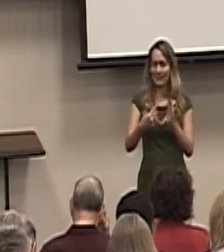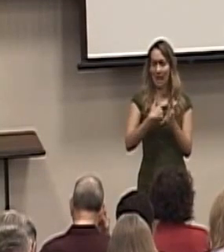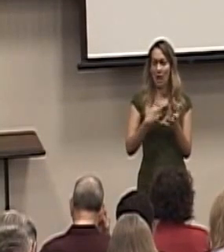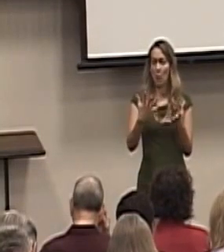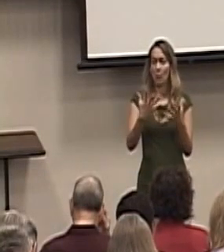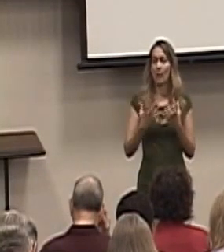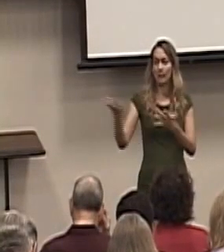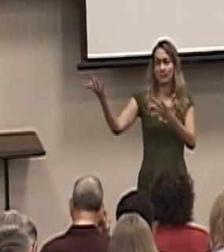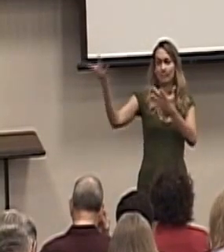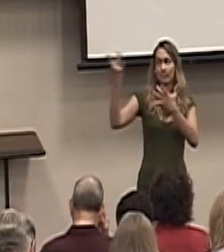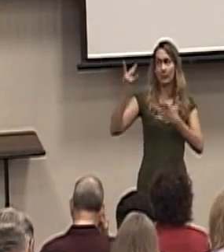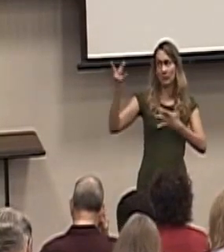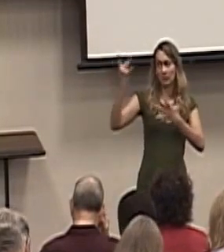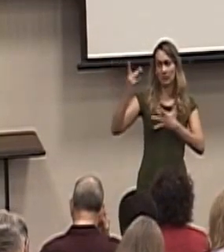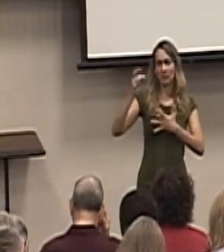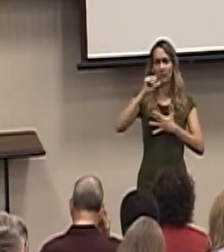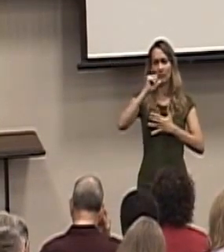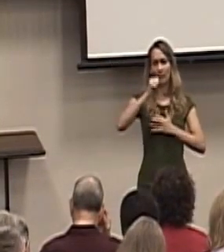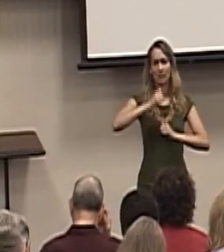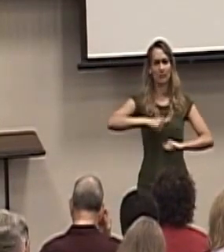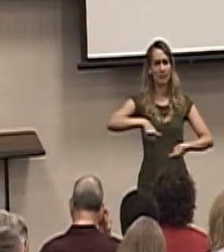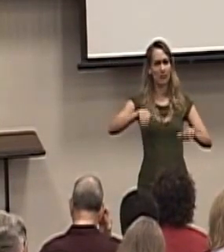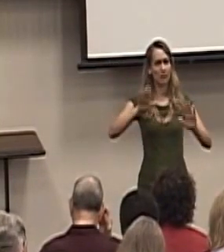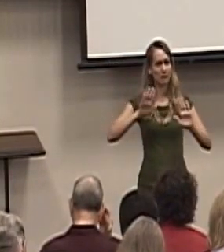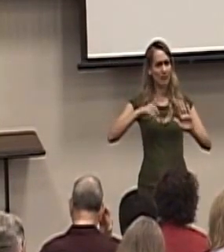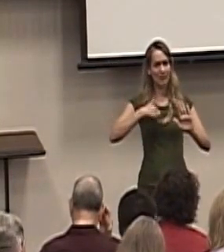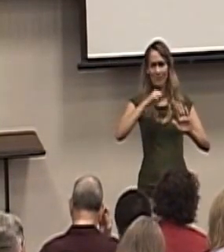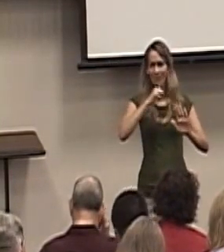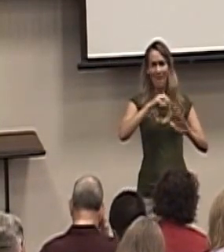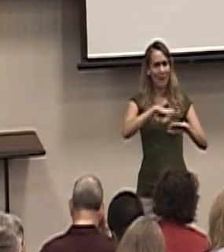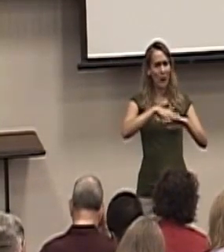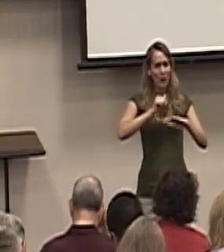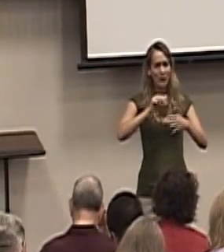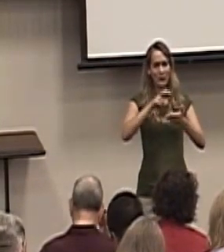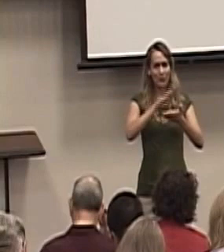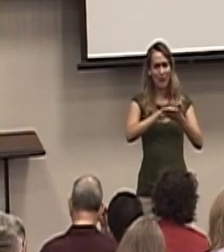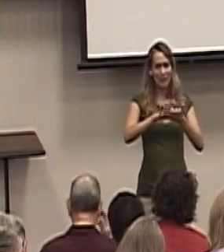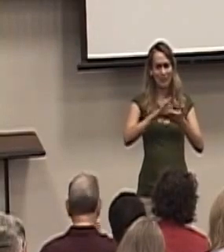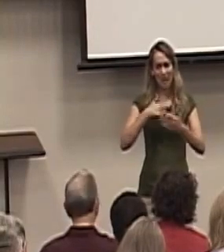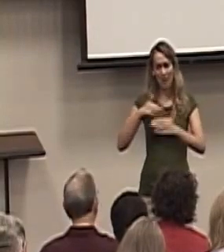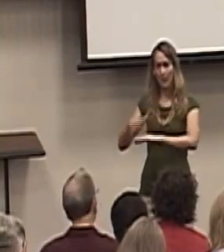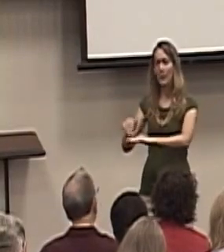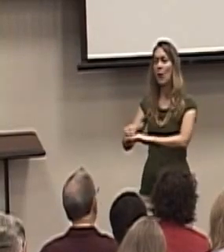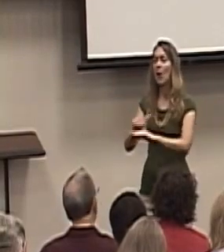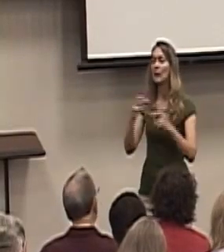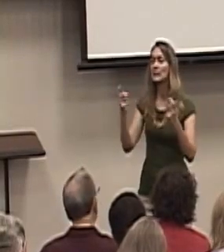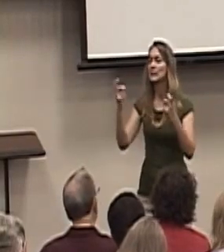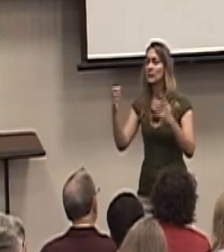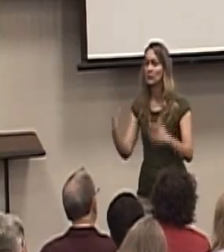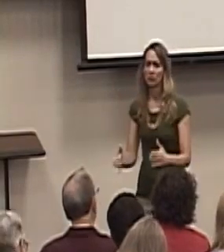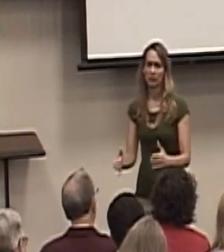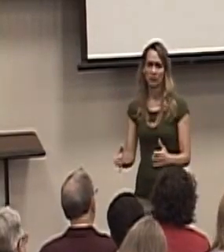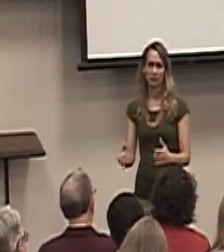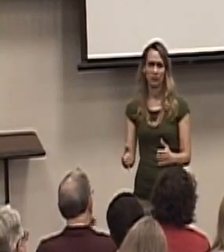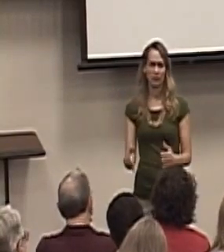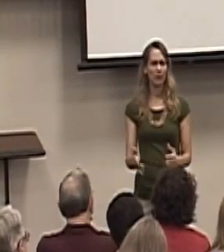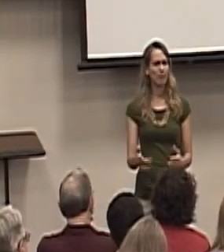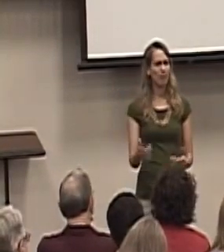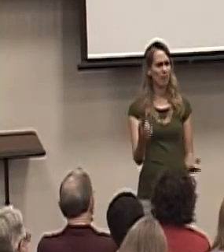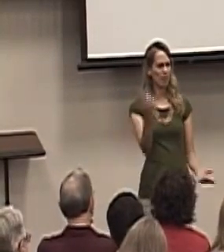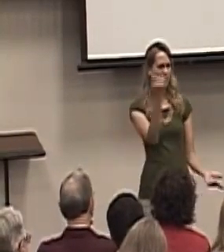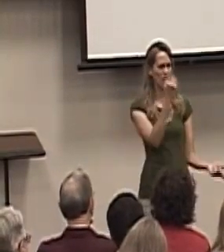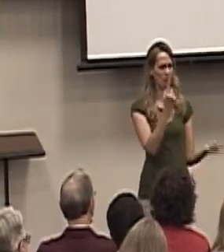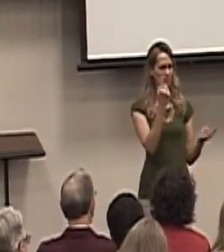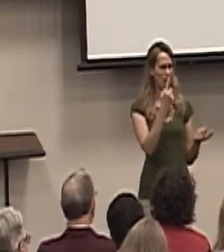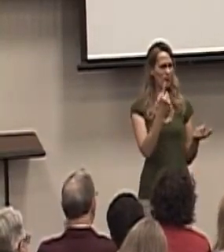sacrifice. For I have not come to call the righteous, but the sinners. And let me encourage you to think in terms of this